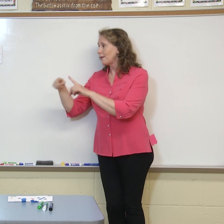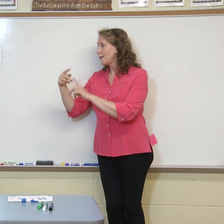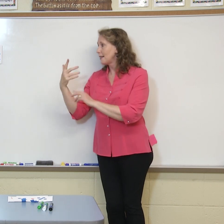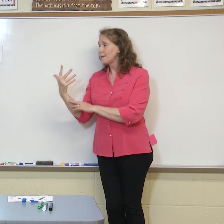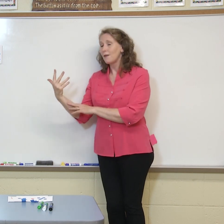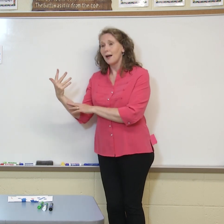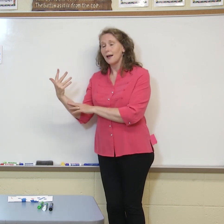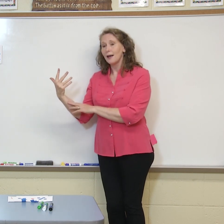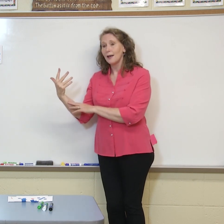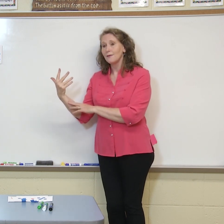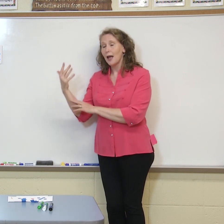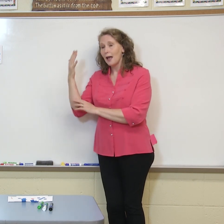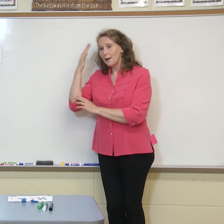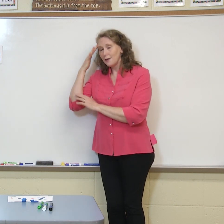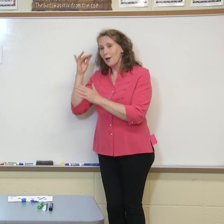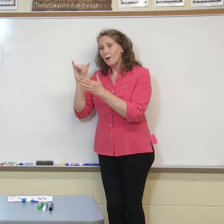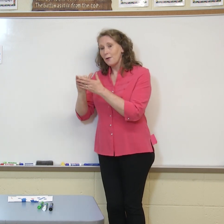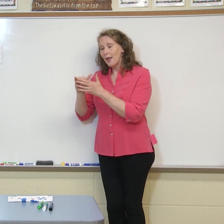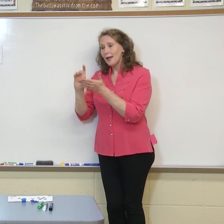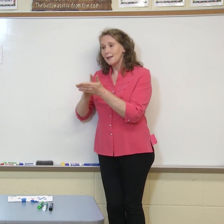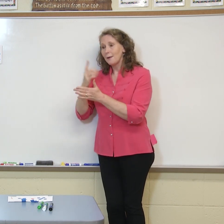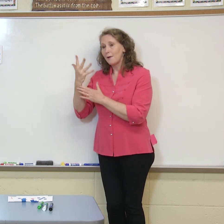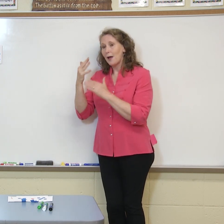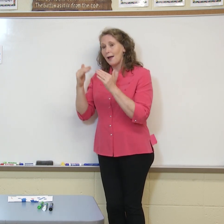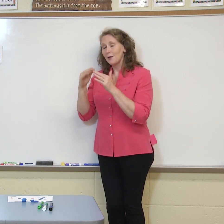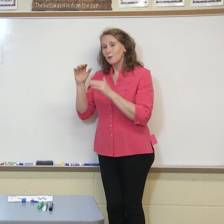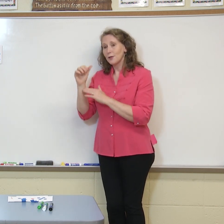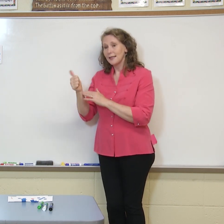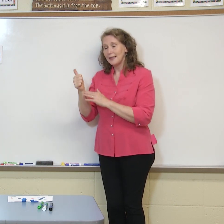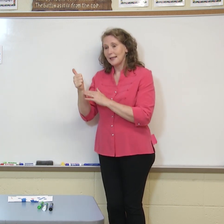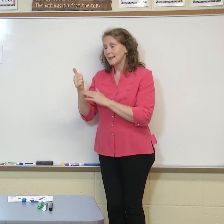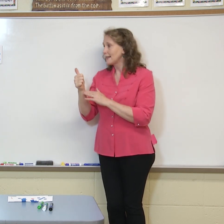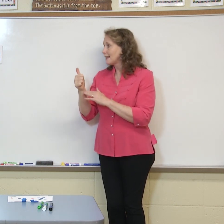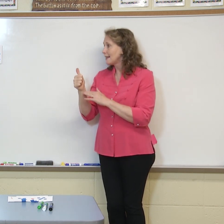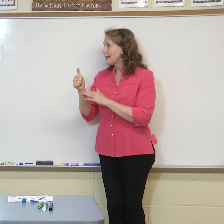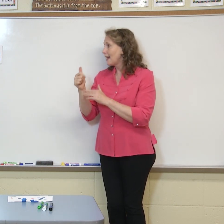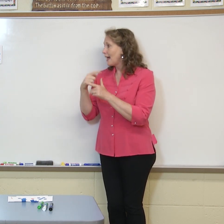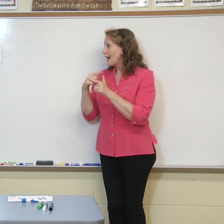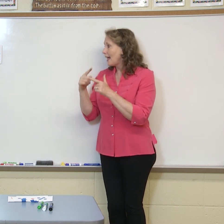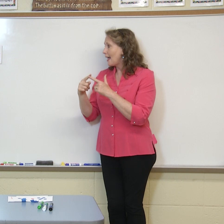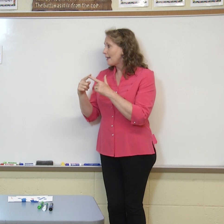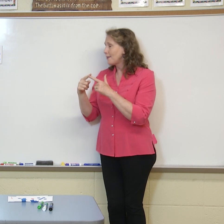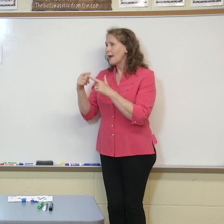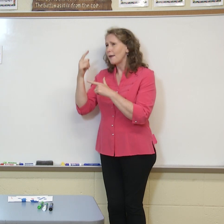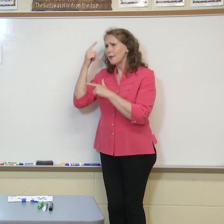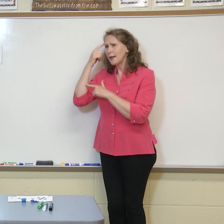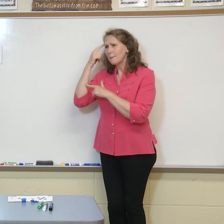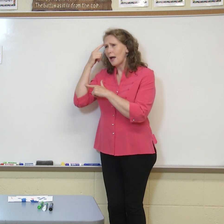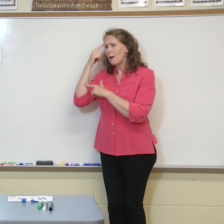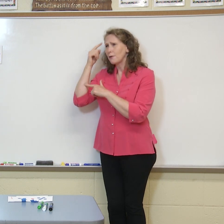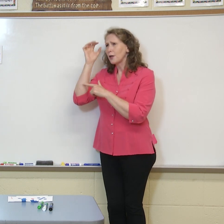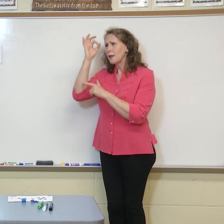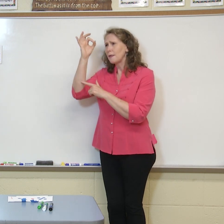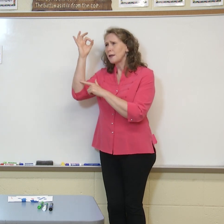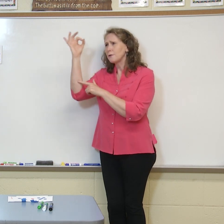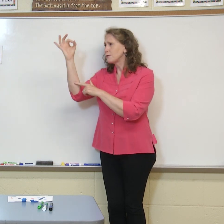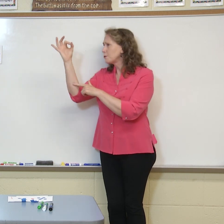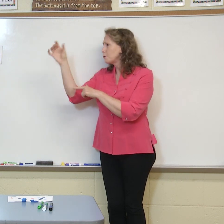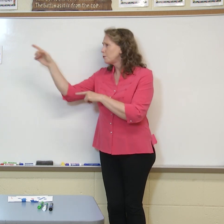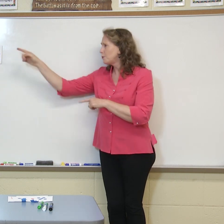5, and I know that double 5 makes 10. Then I only have to think about these